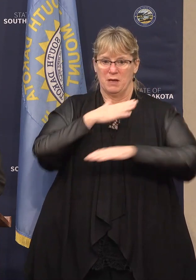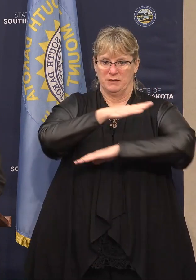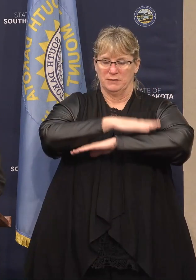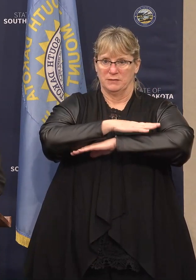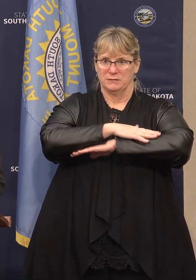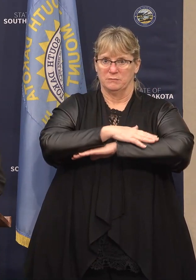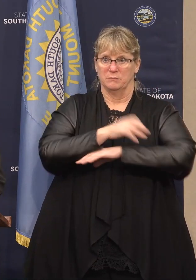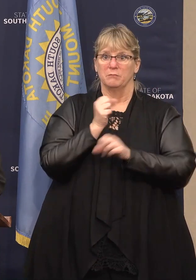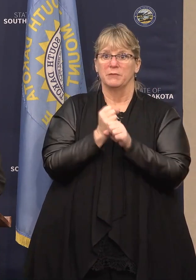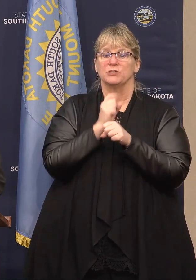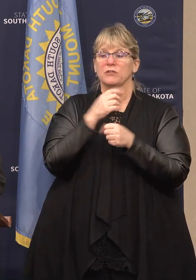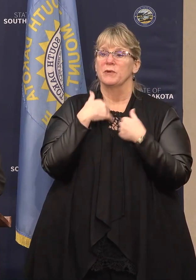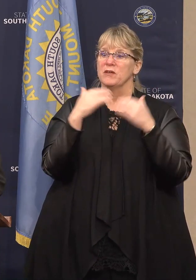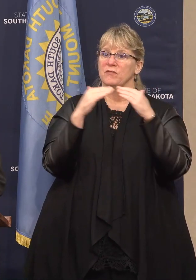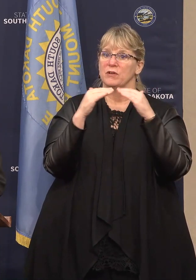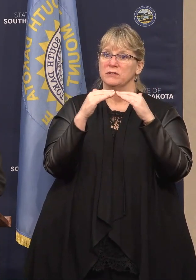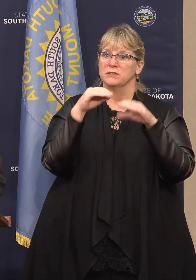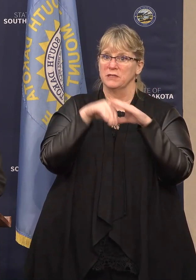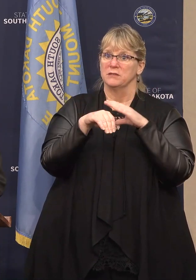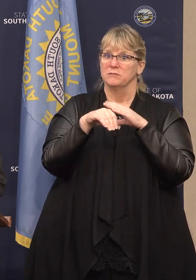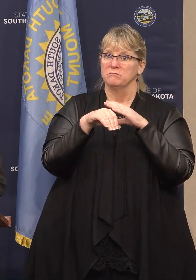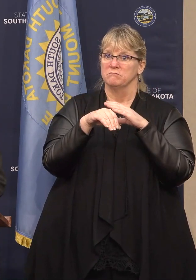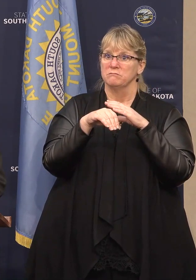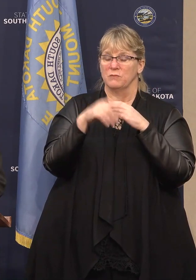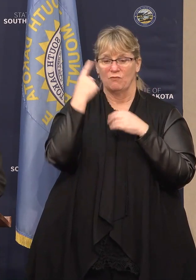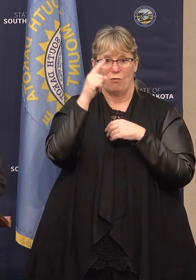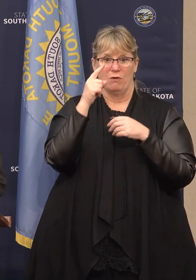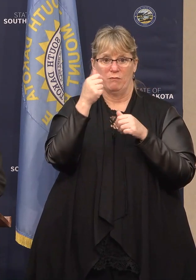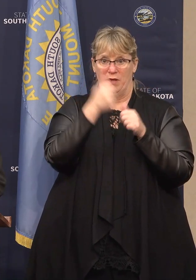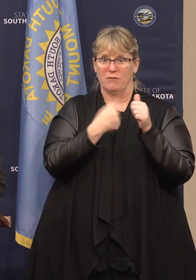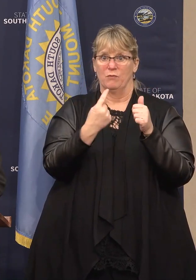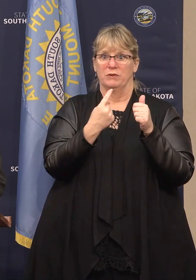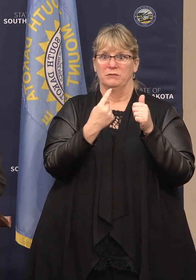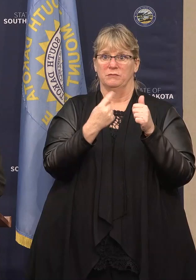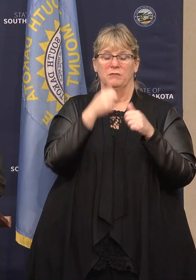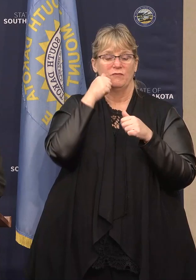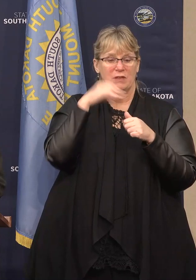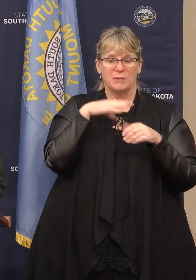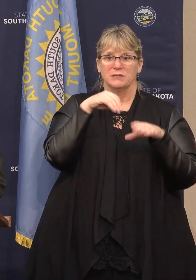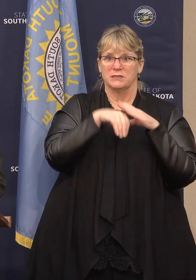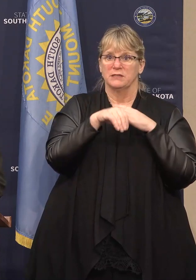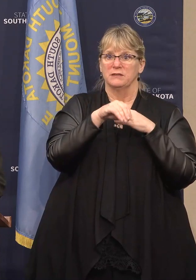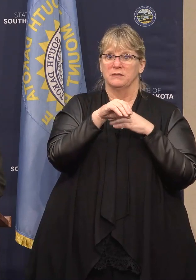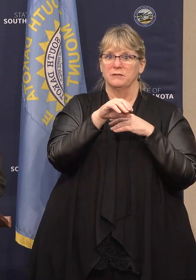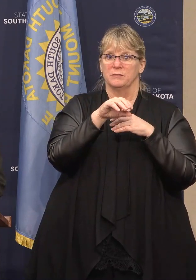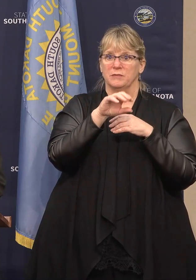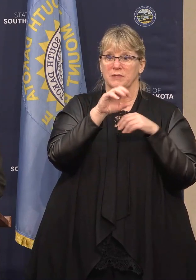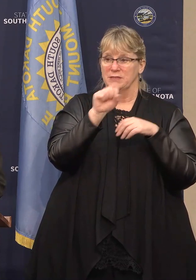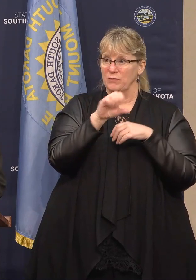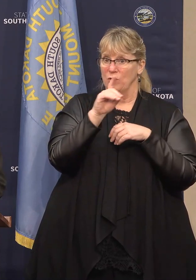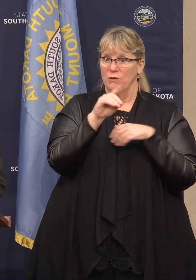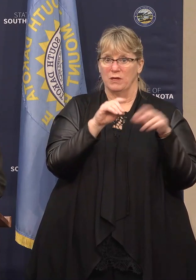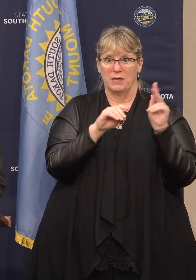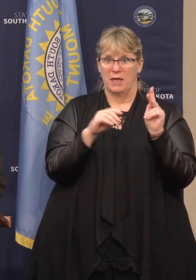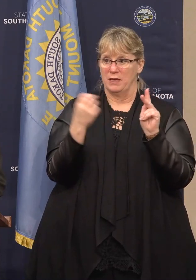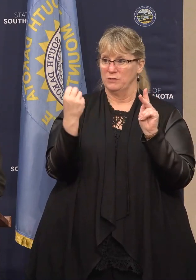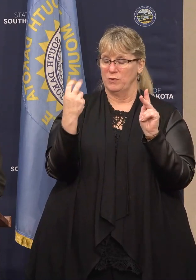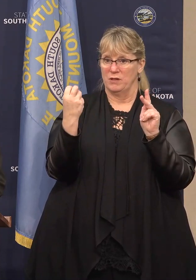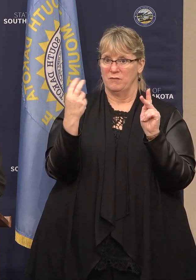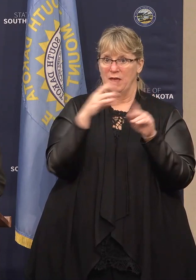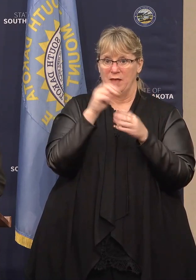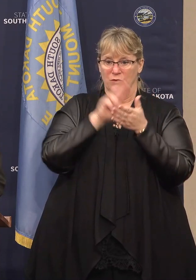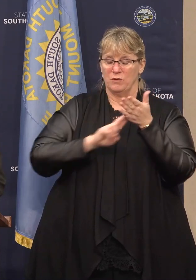we have fairness and a level playing field for female athletes here in the state of South Dakota at the K-12 level and at the university